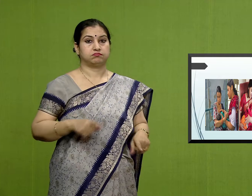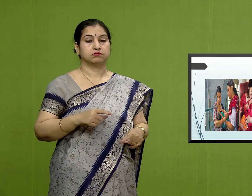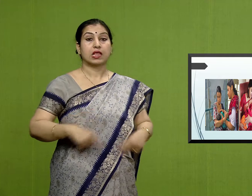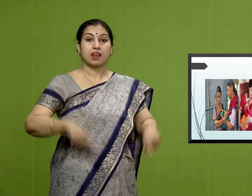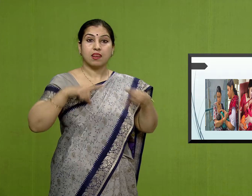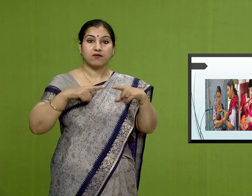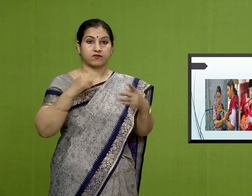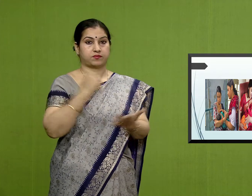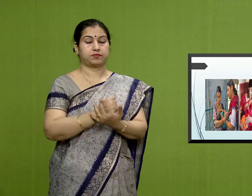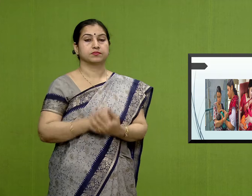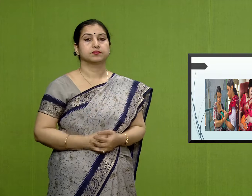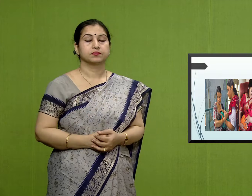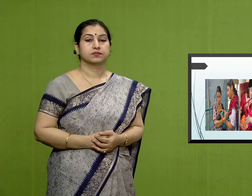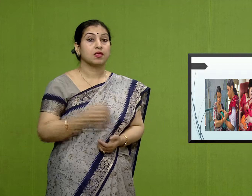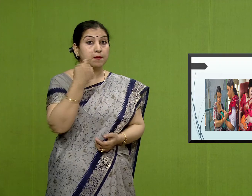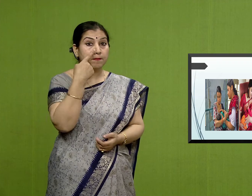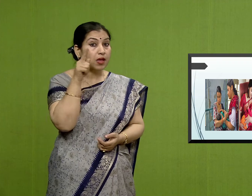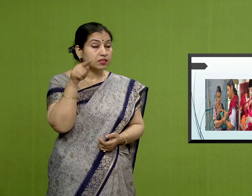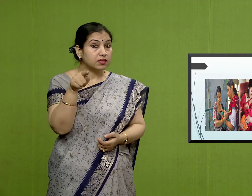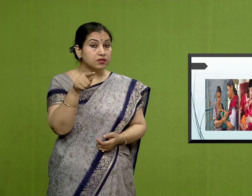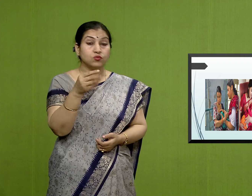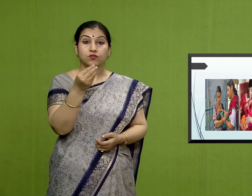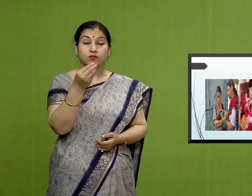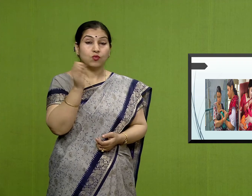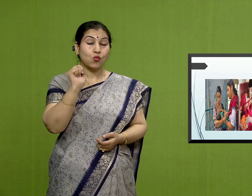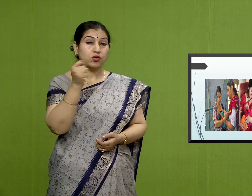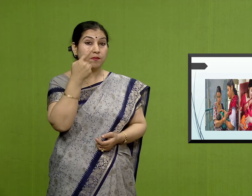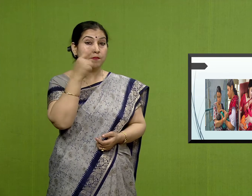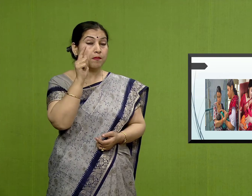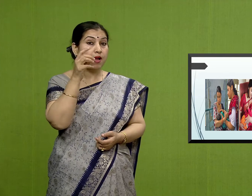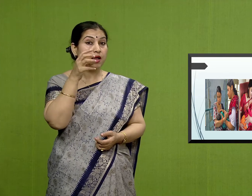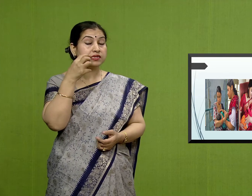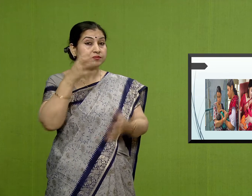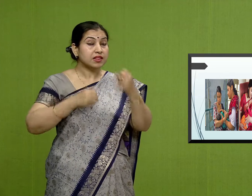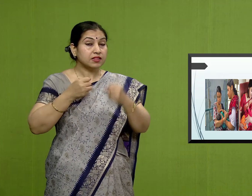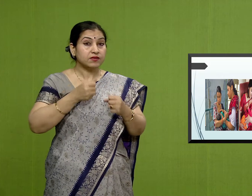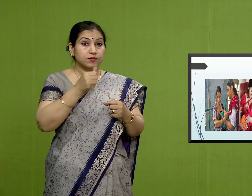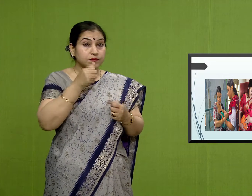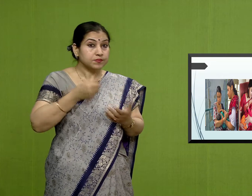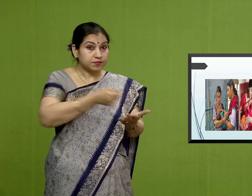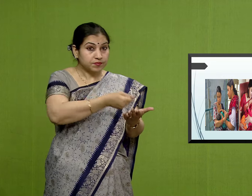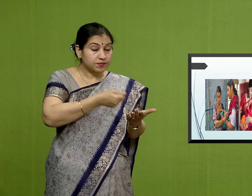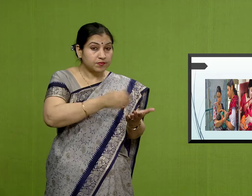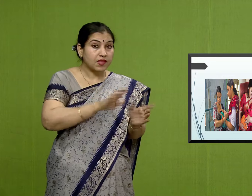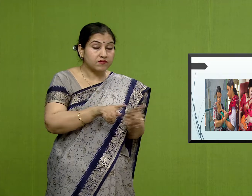The mother who feeds the baby from her breast is referred